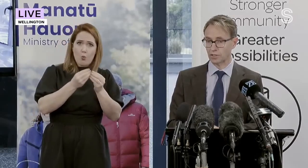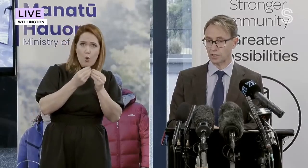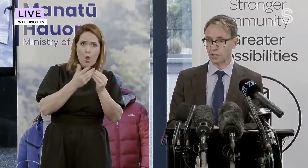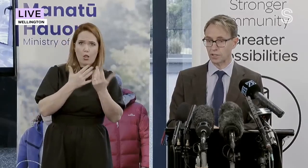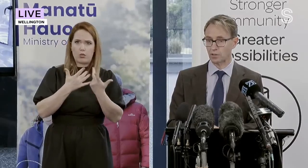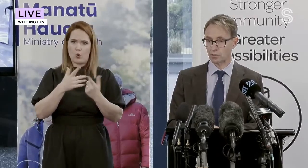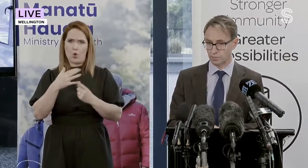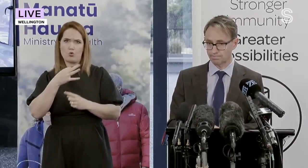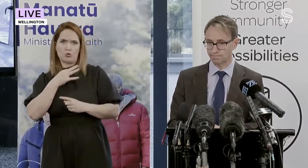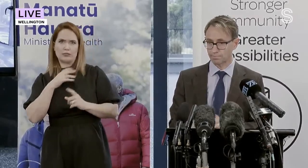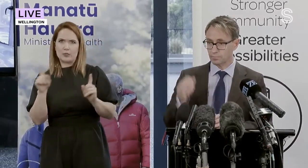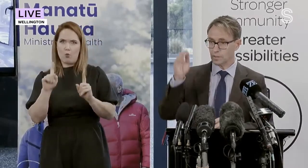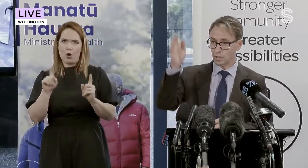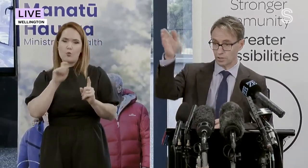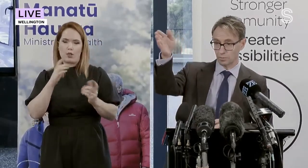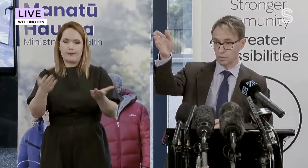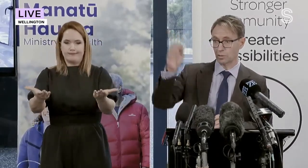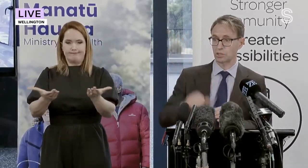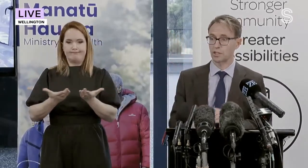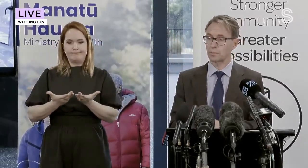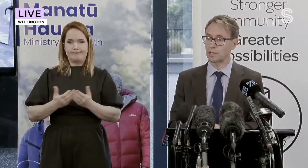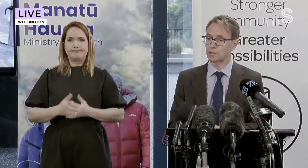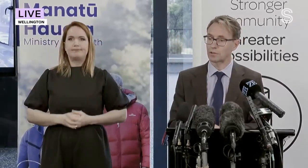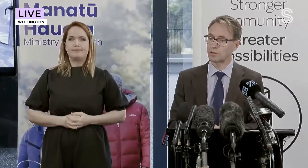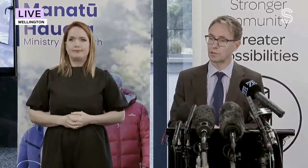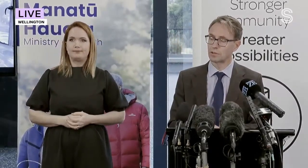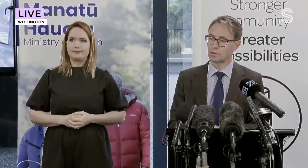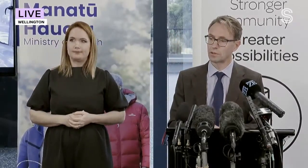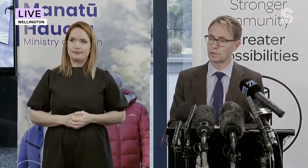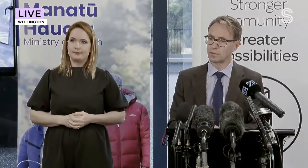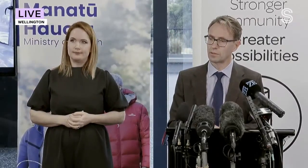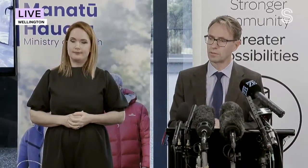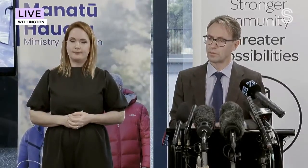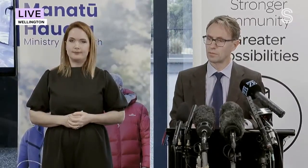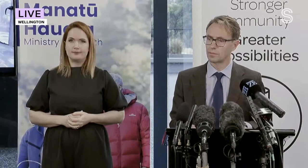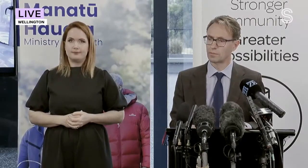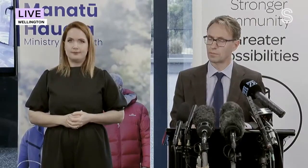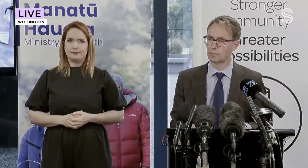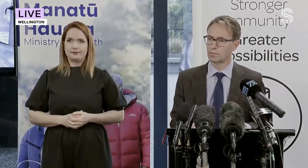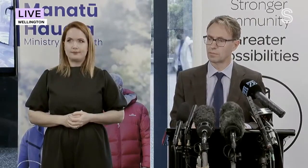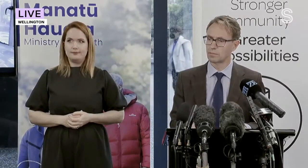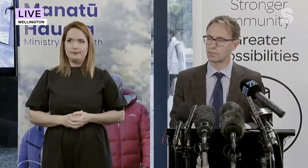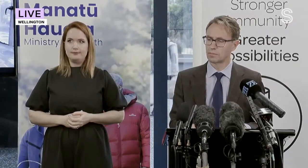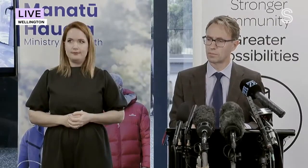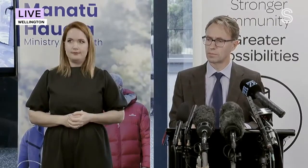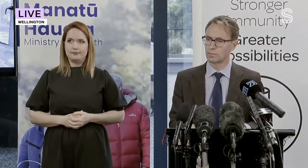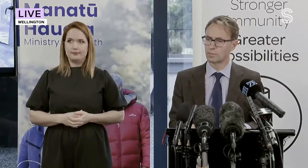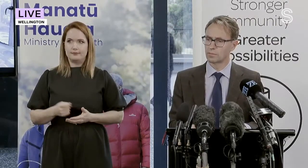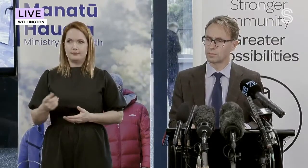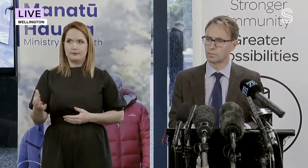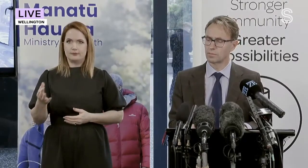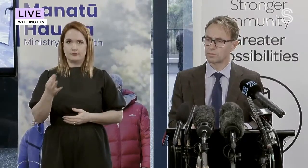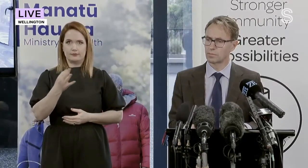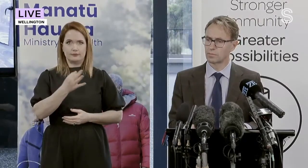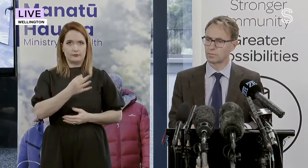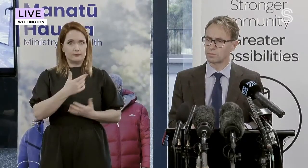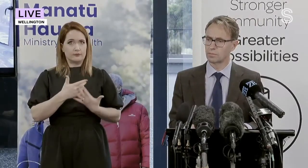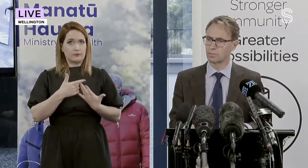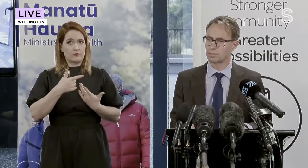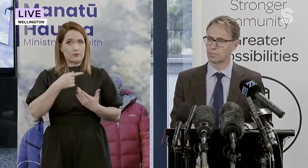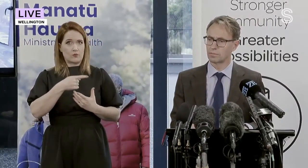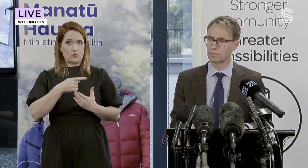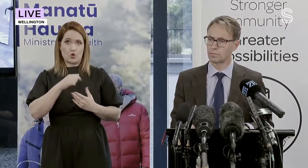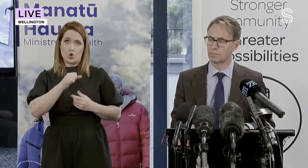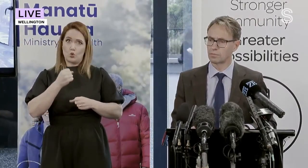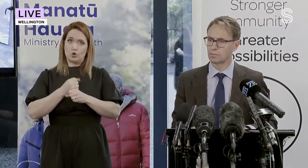offering vaccine to that group. It's a good question. Yeah, and so as you are passing the baton, how comfortable are you with where